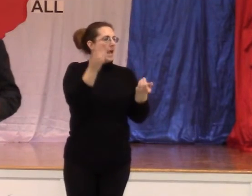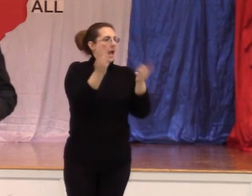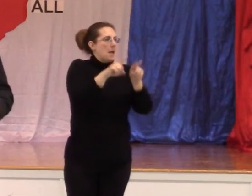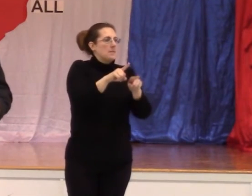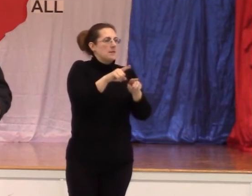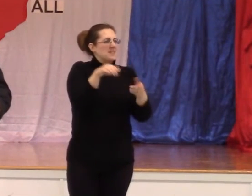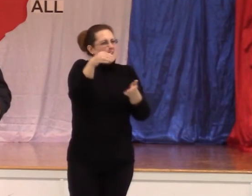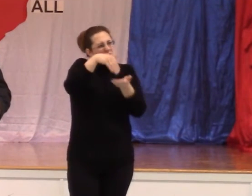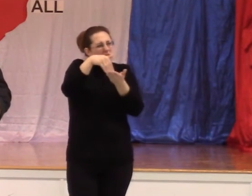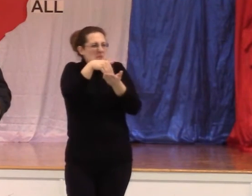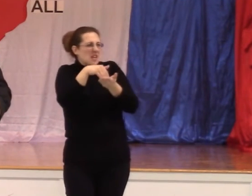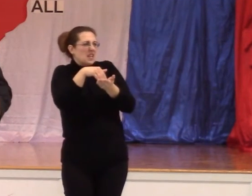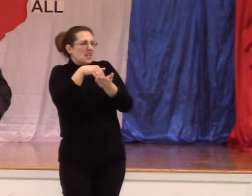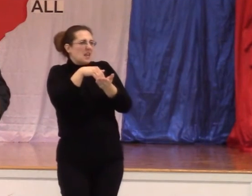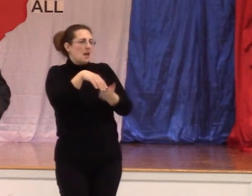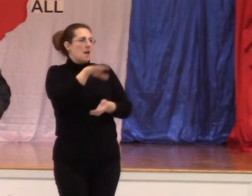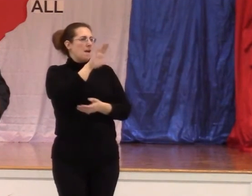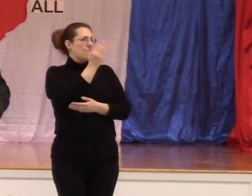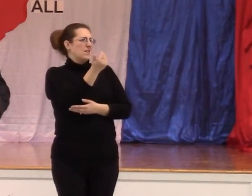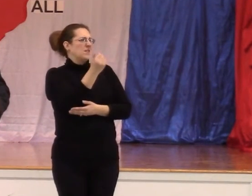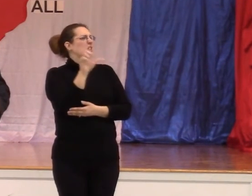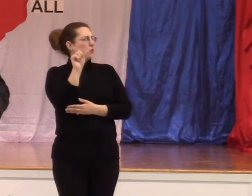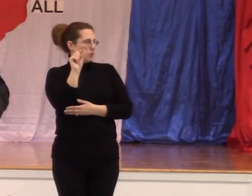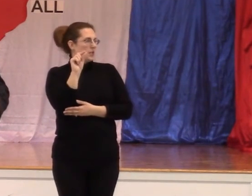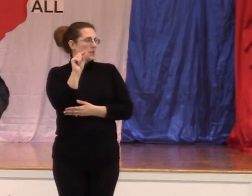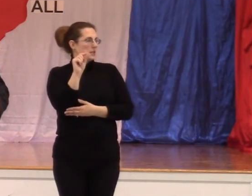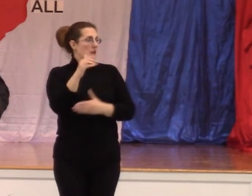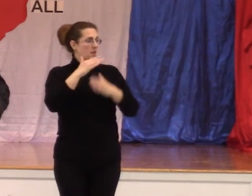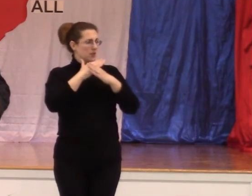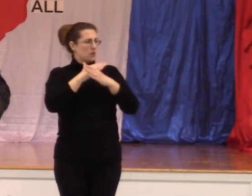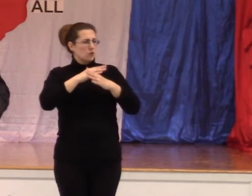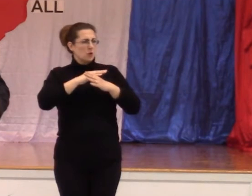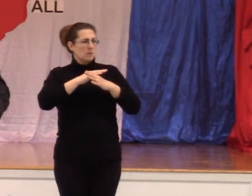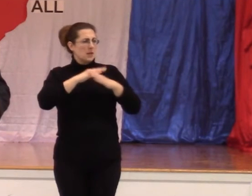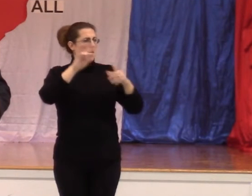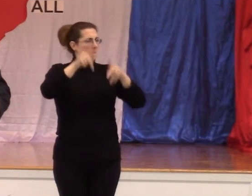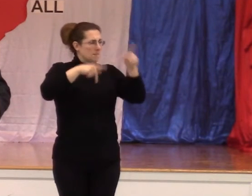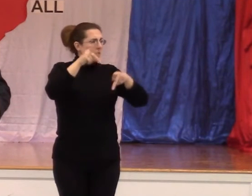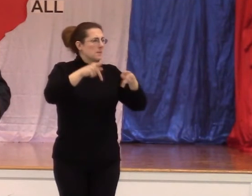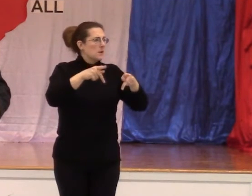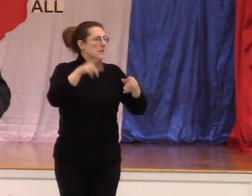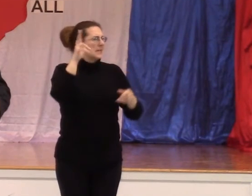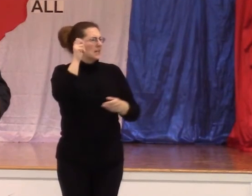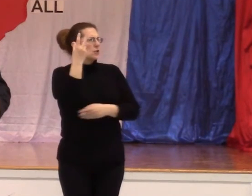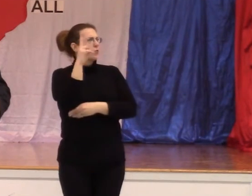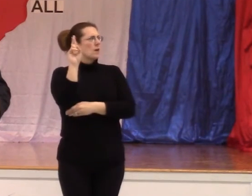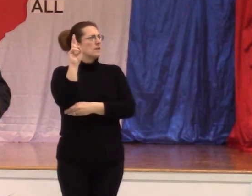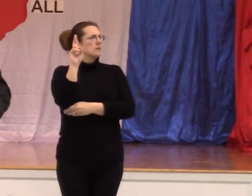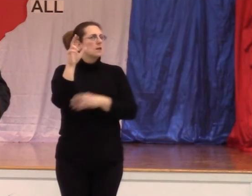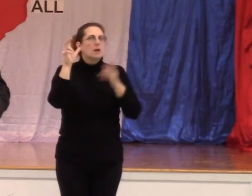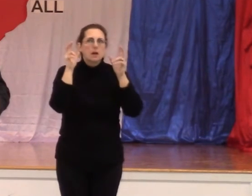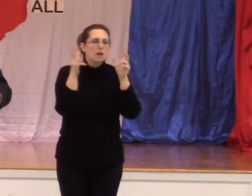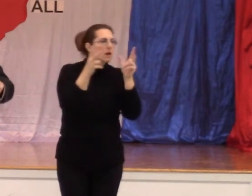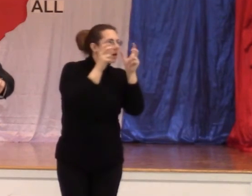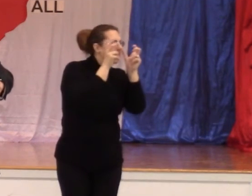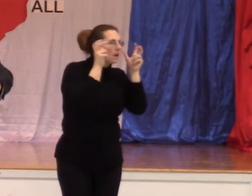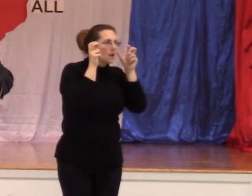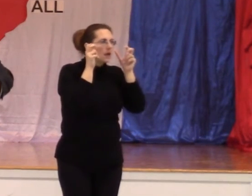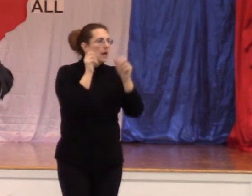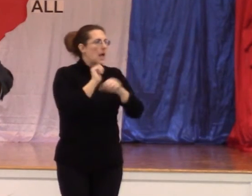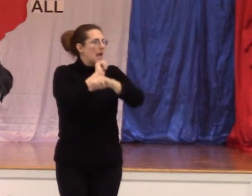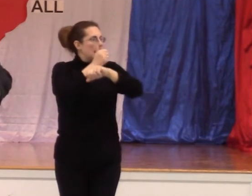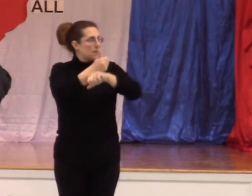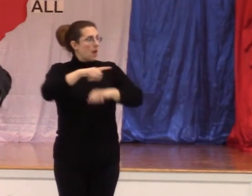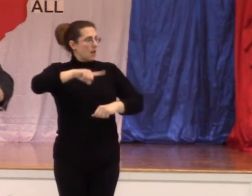mid-1520s. And what happens is the German peasantry gets word of the Reformation, and they start applying